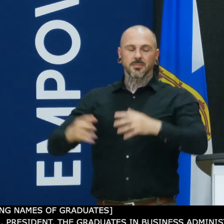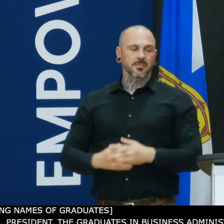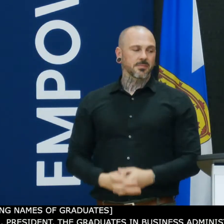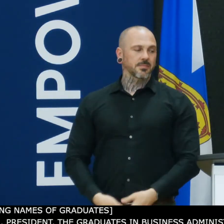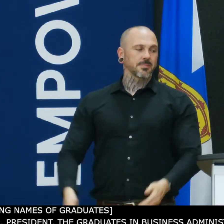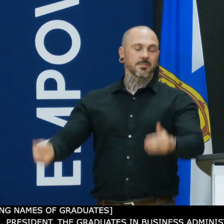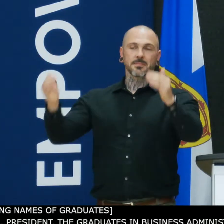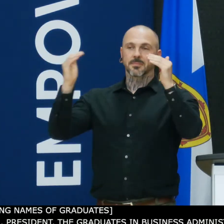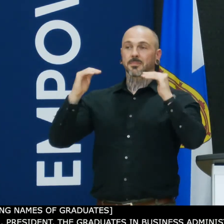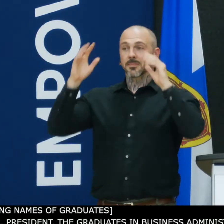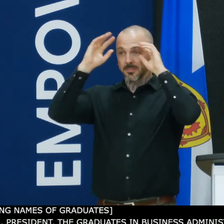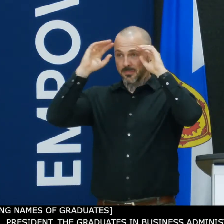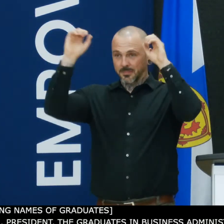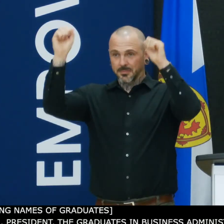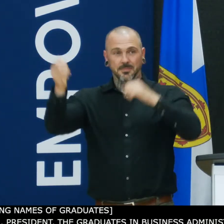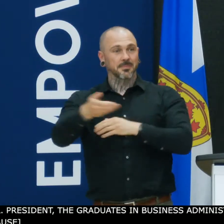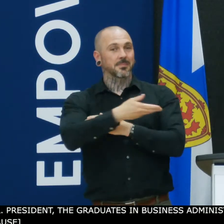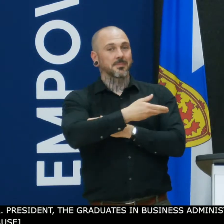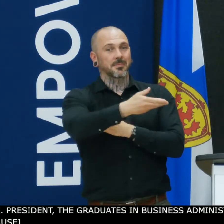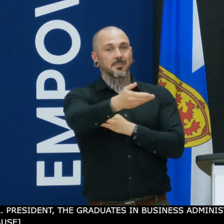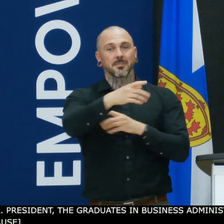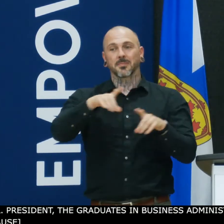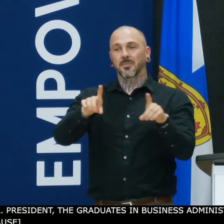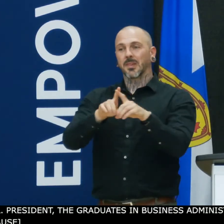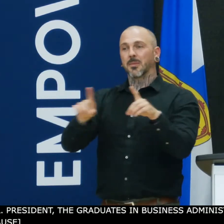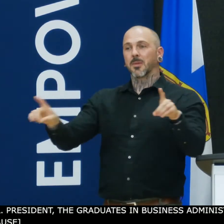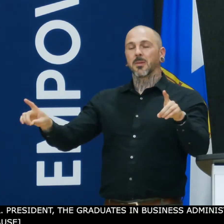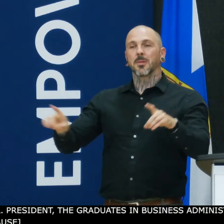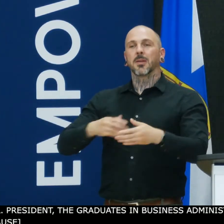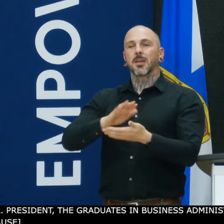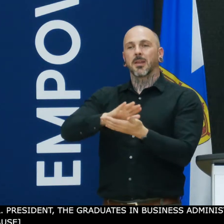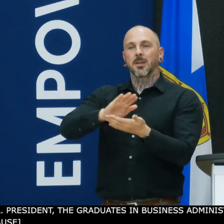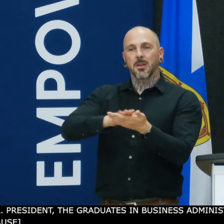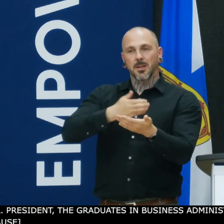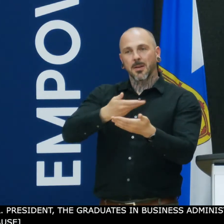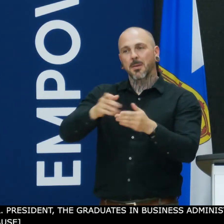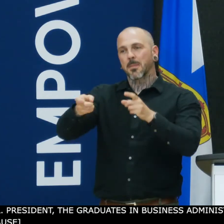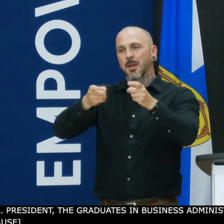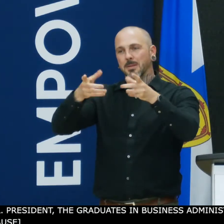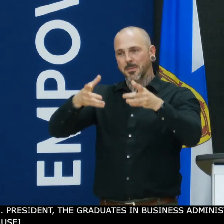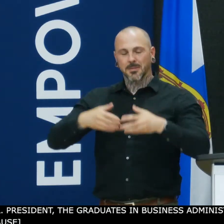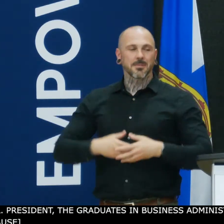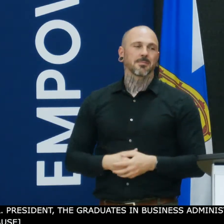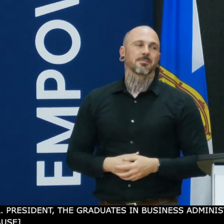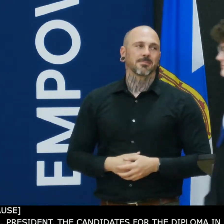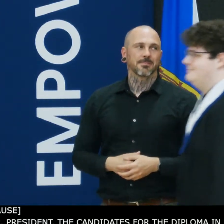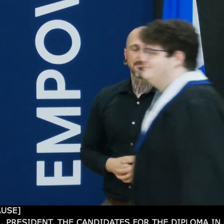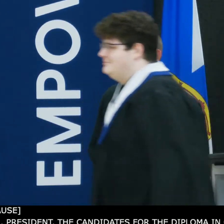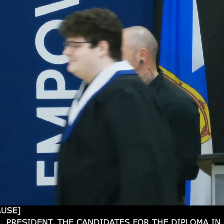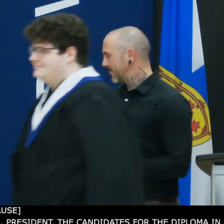Mr. President, the candidates for the Diploma in Culinary Management. Kieran Carson.